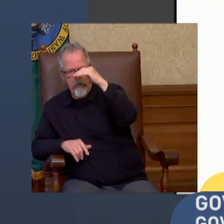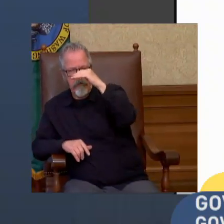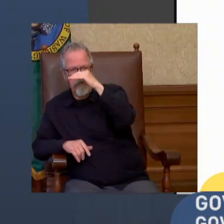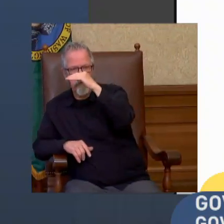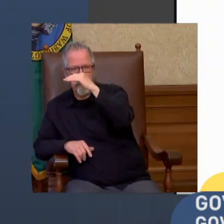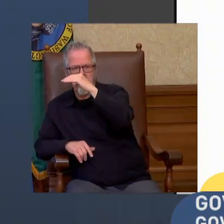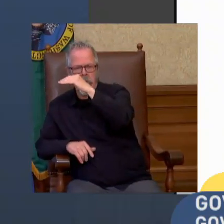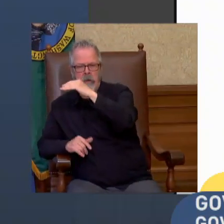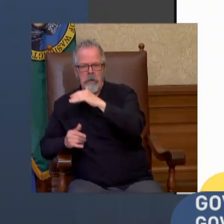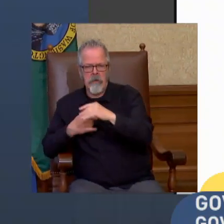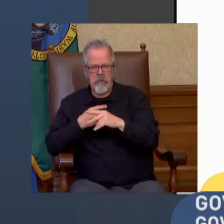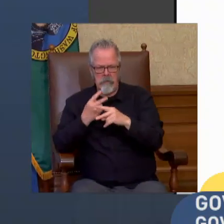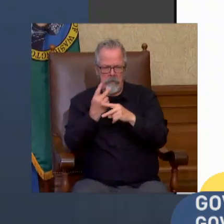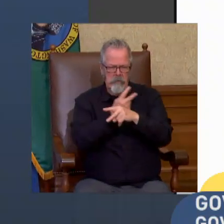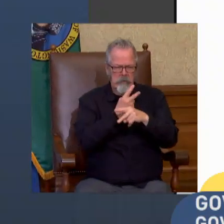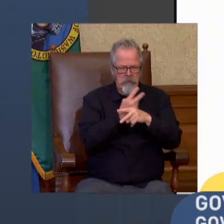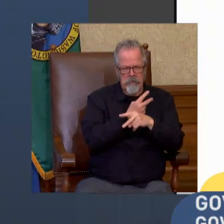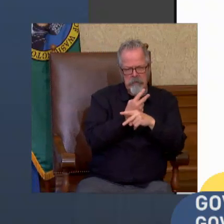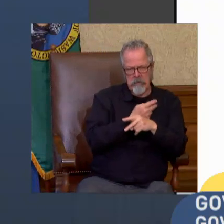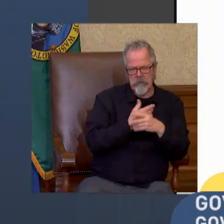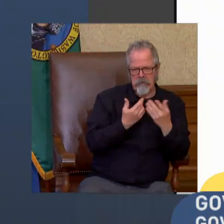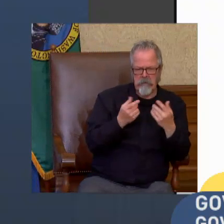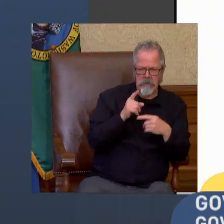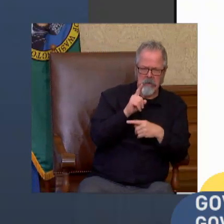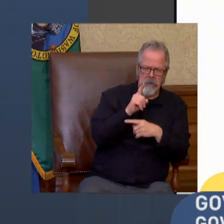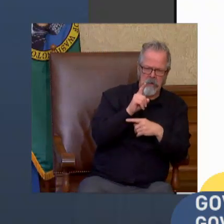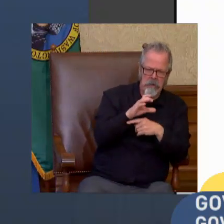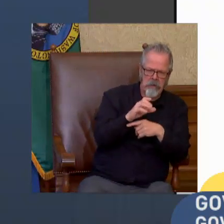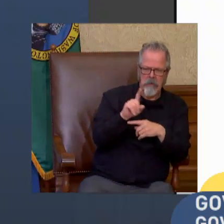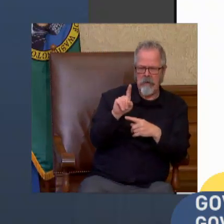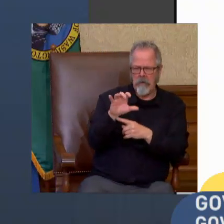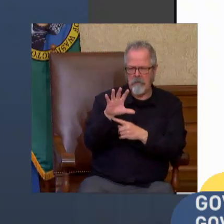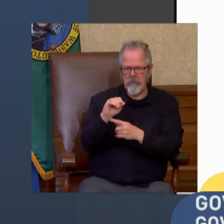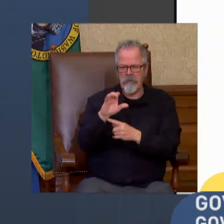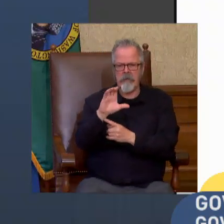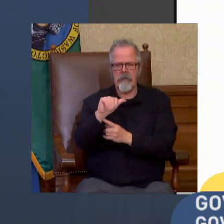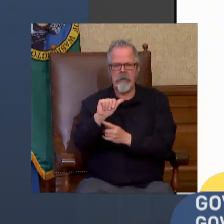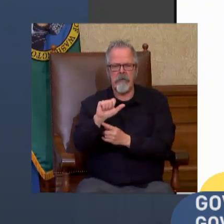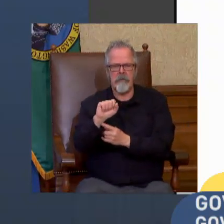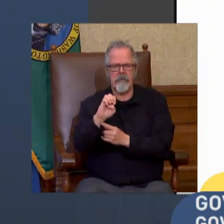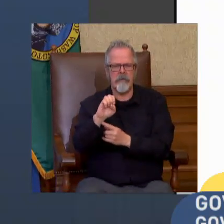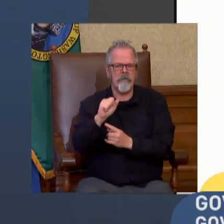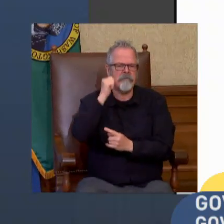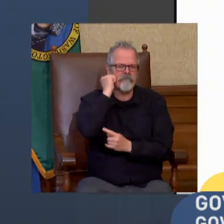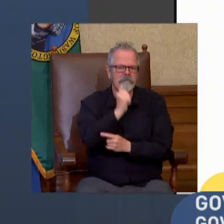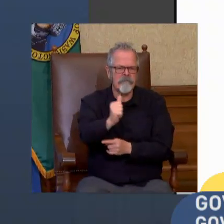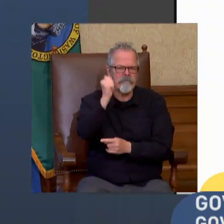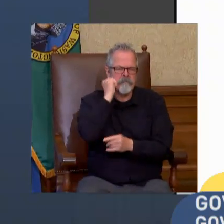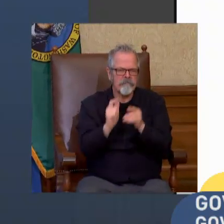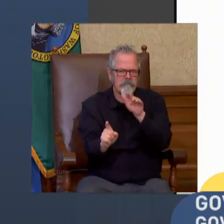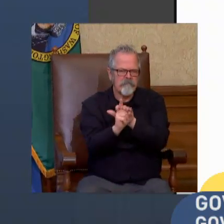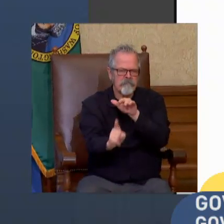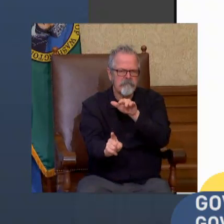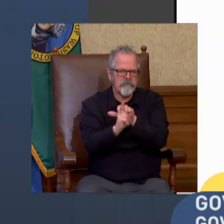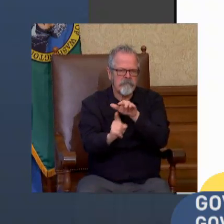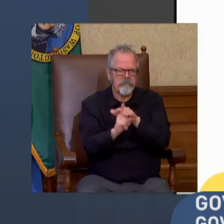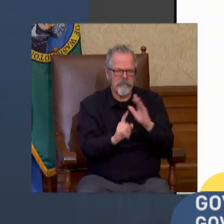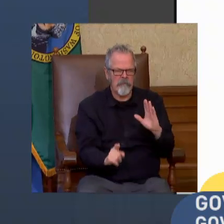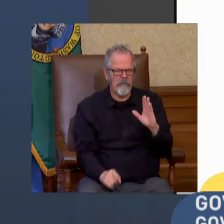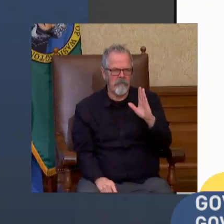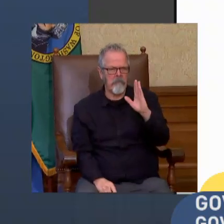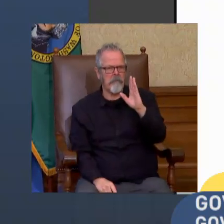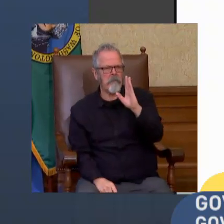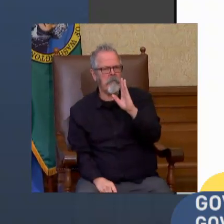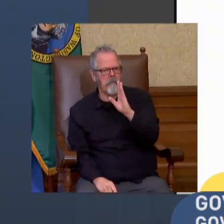150 range. By the way, the last bars are somewhat incomplete, by the way, because we accumulate numbers late in the day